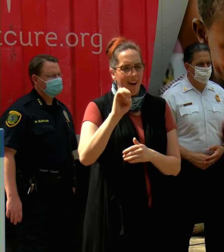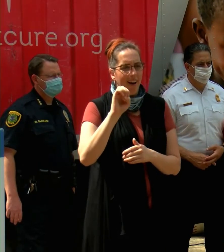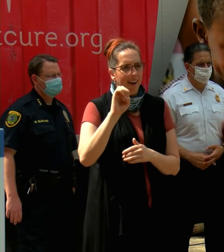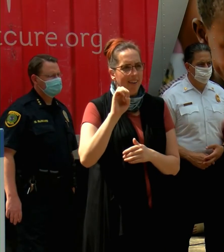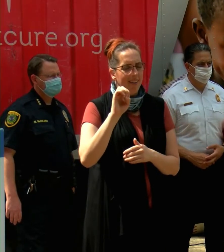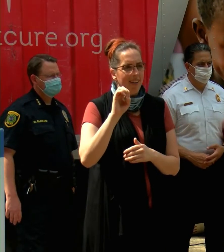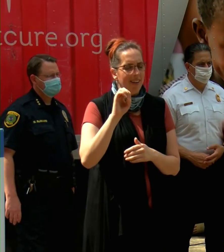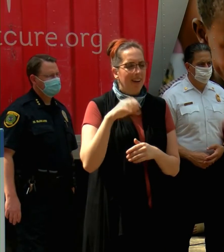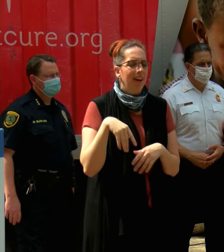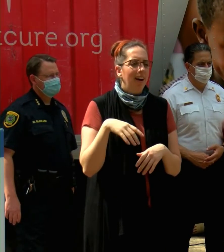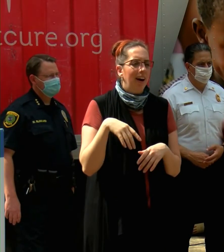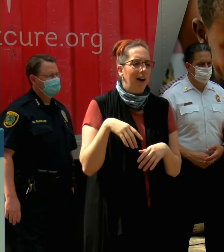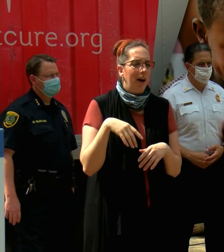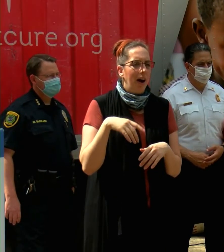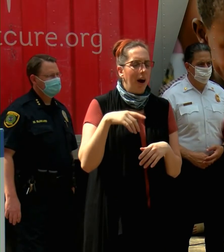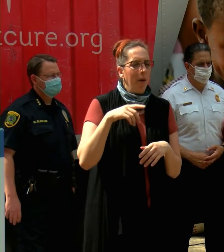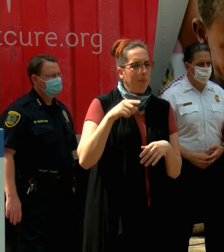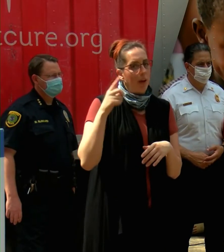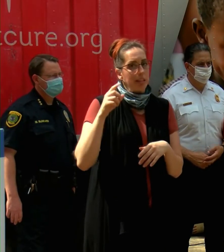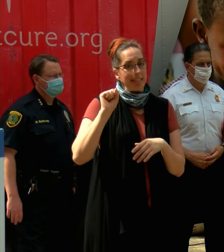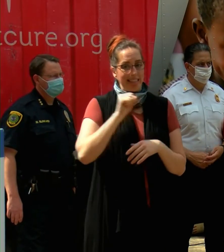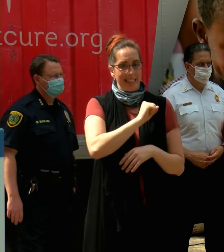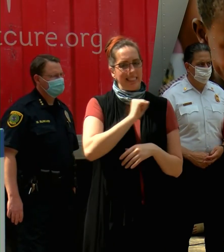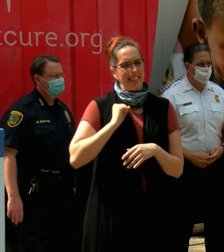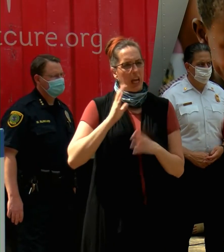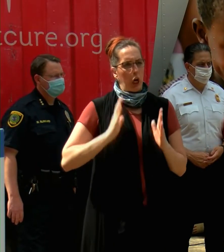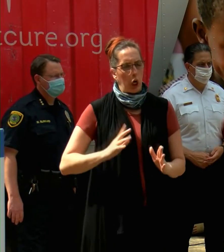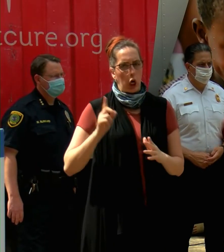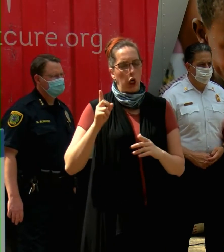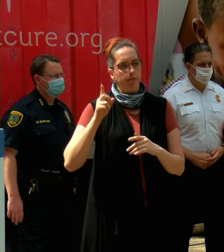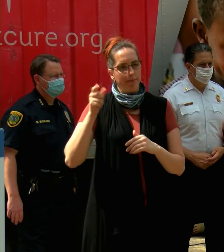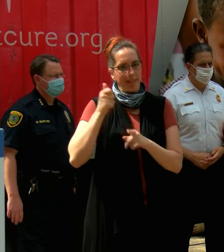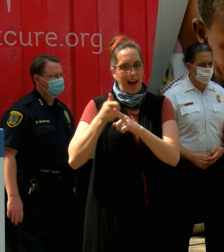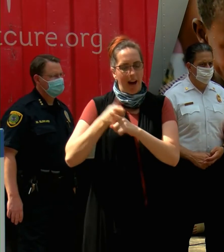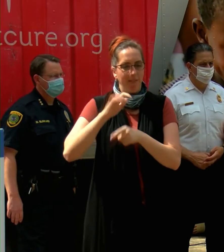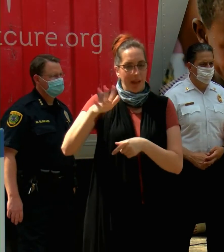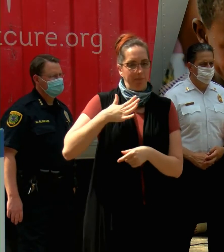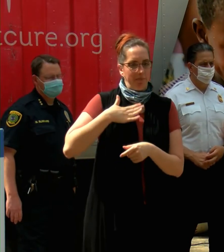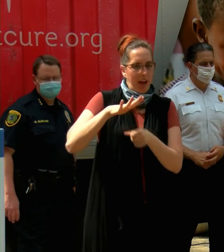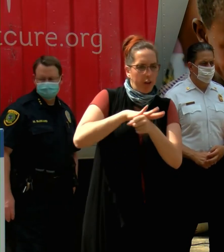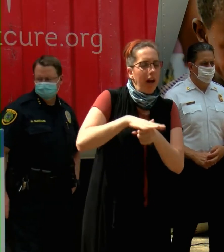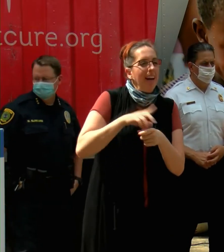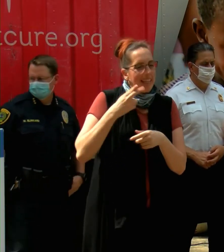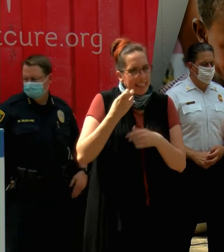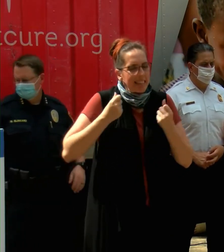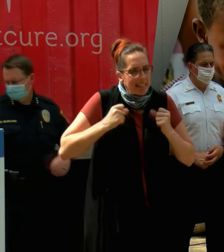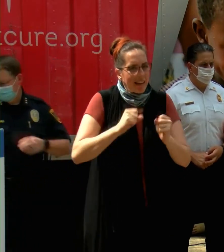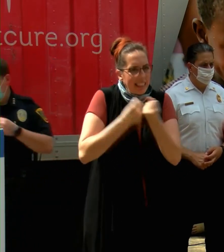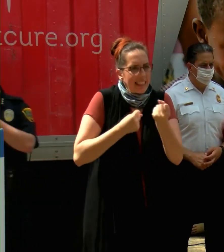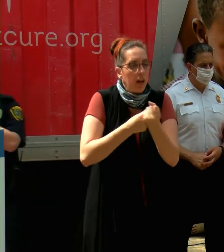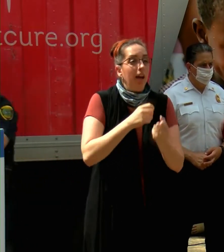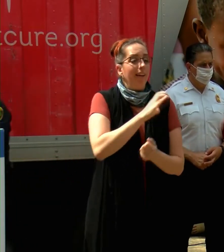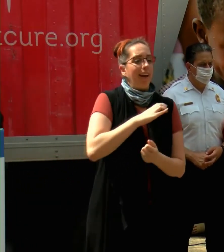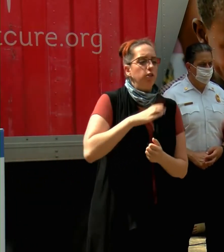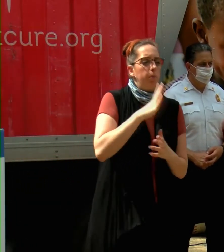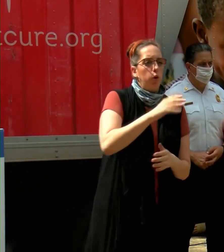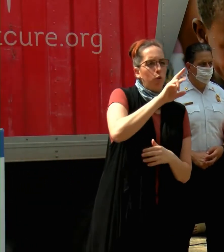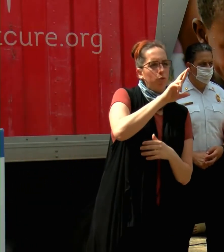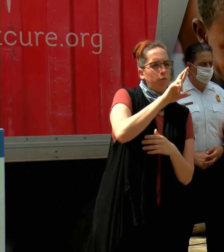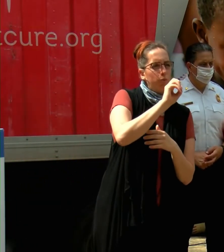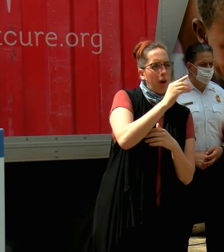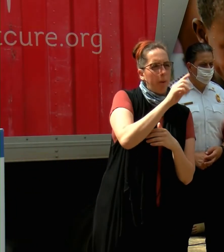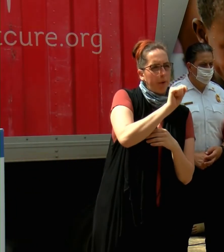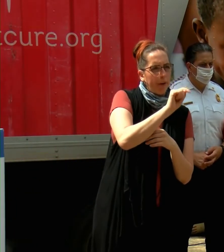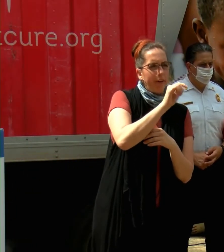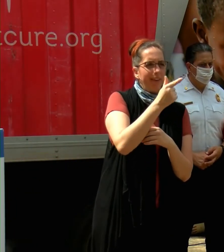Senator Boris Miles has been pushing hard for additional testing sites in his area. Councilmember Robert Gallegos, Councilmember Carlos